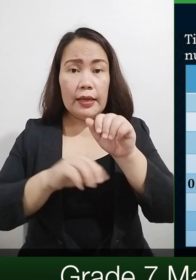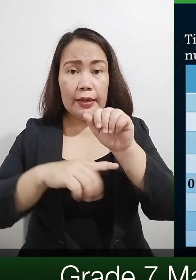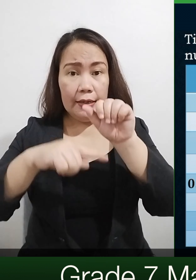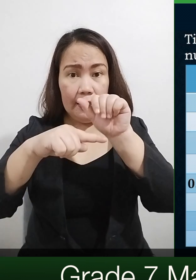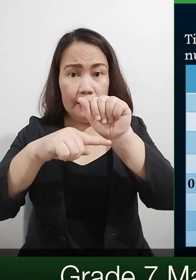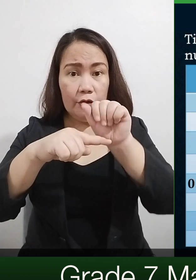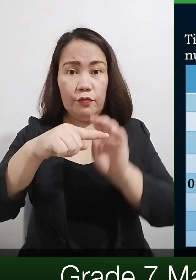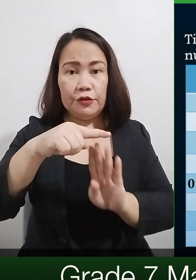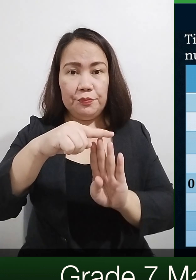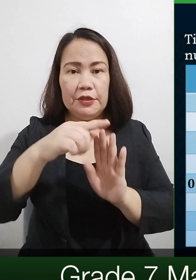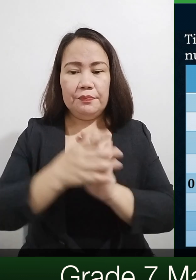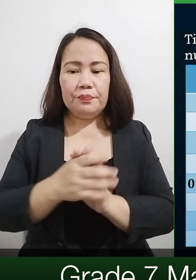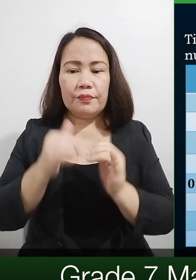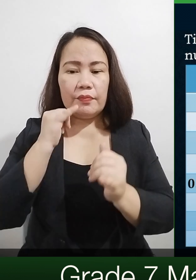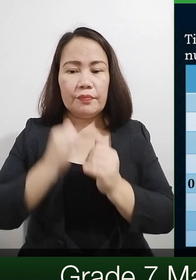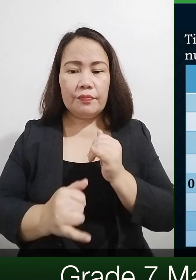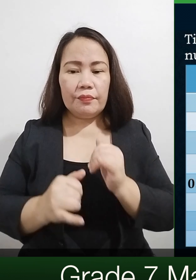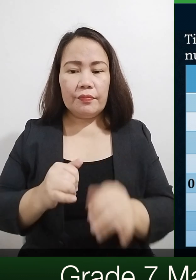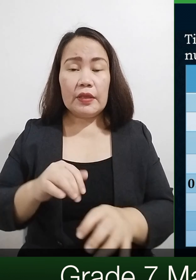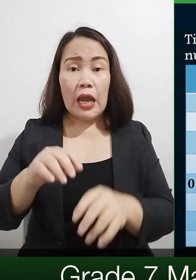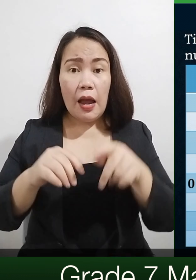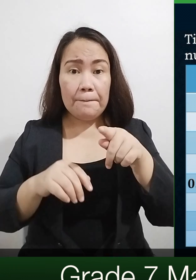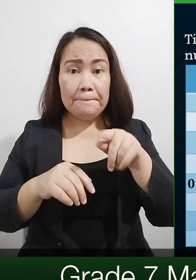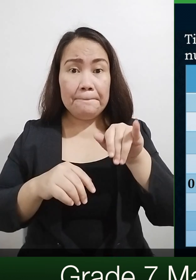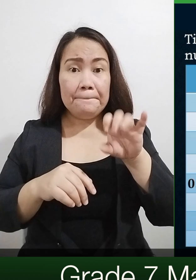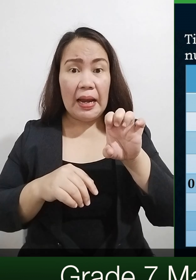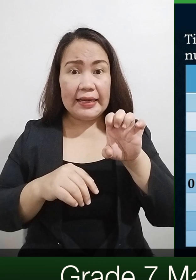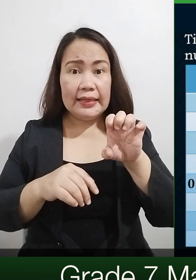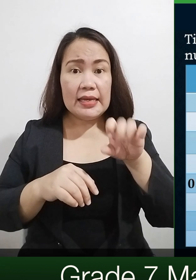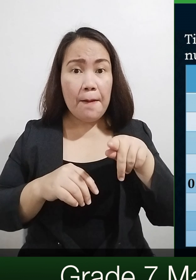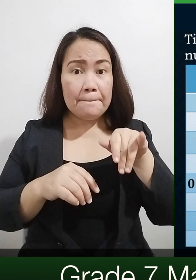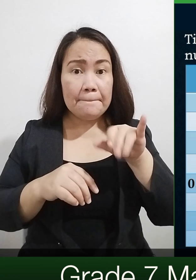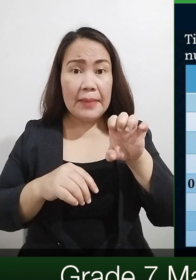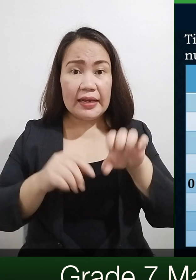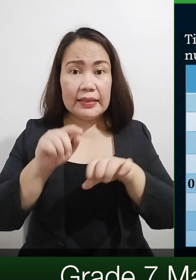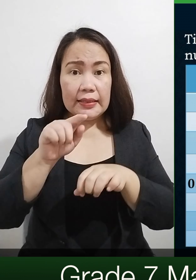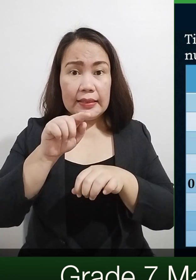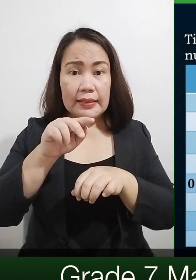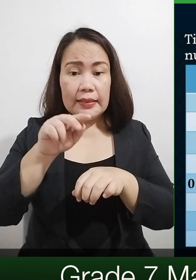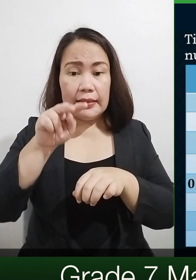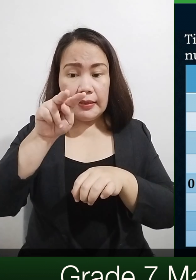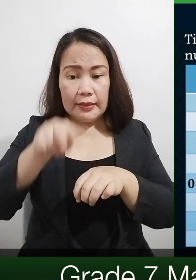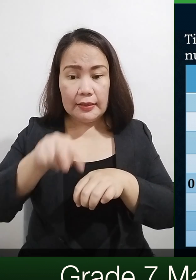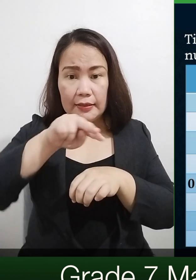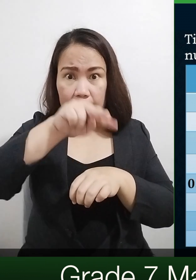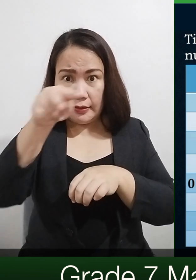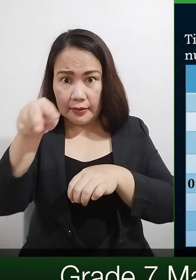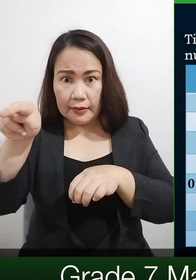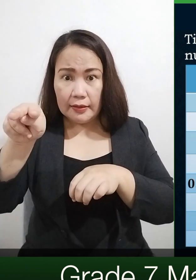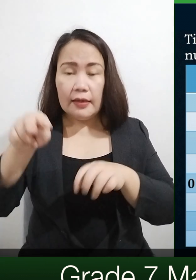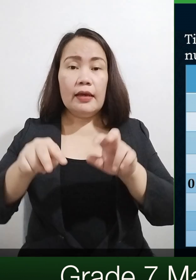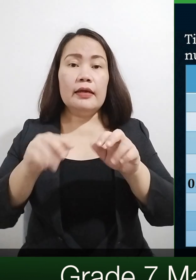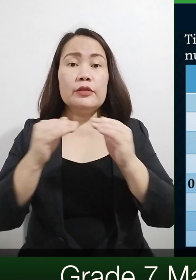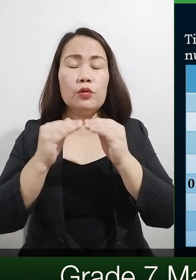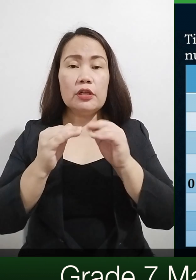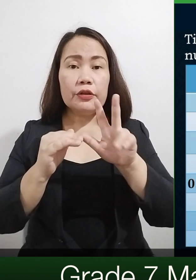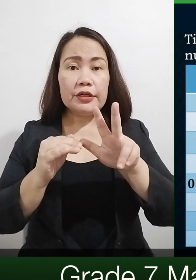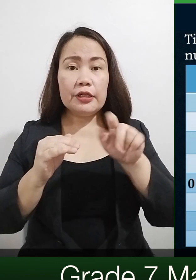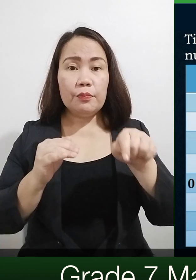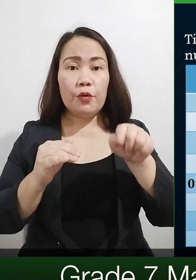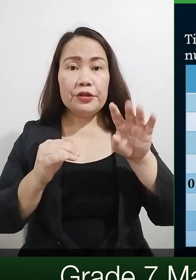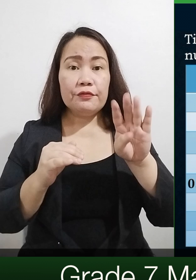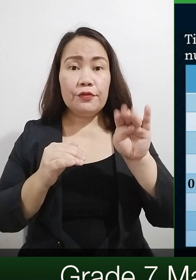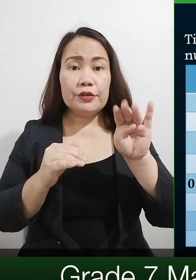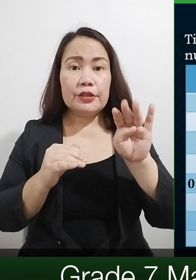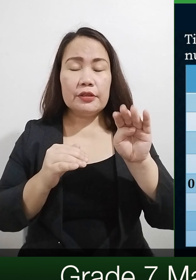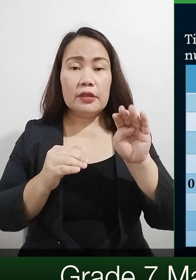last one, we have pi. So, pi is 3.14, approximately 3.14, no? And that